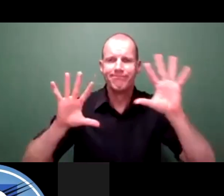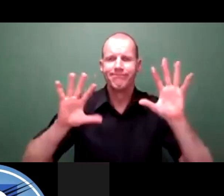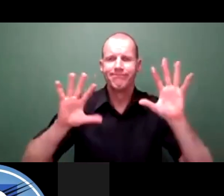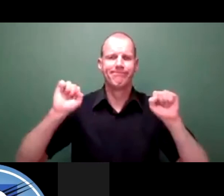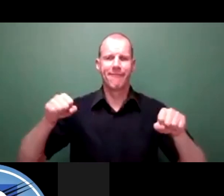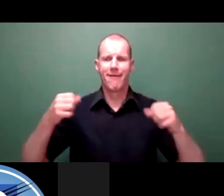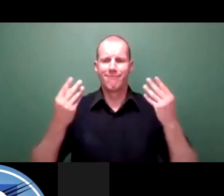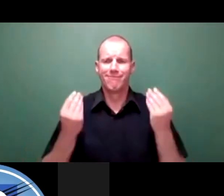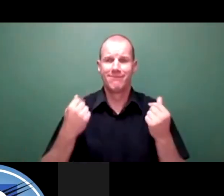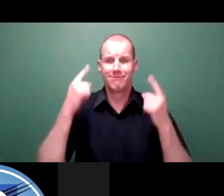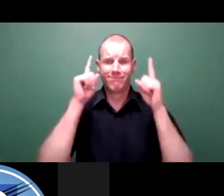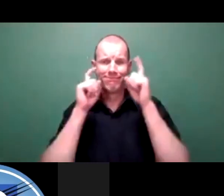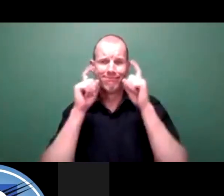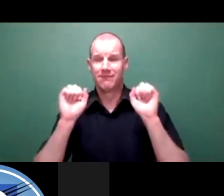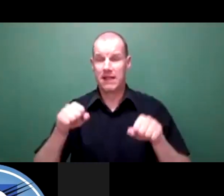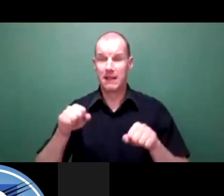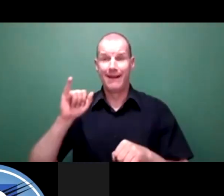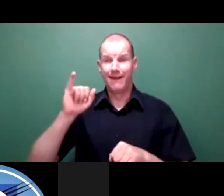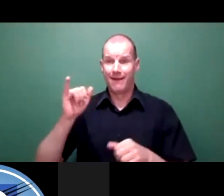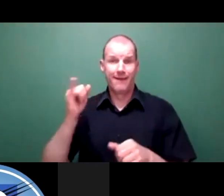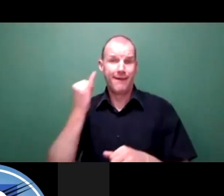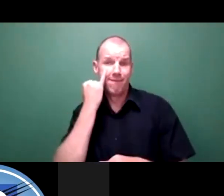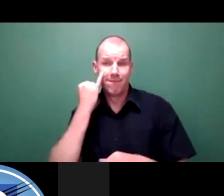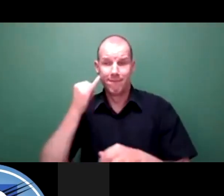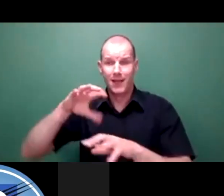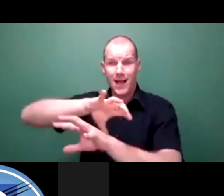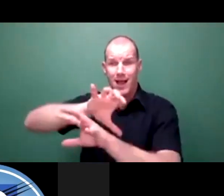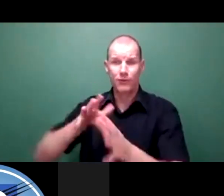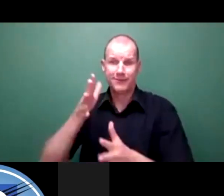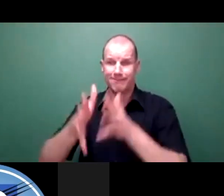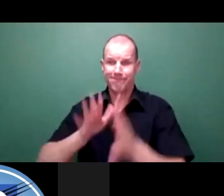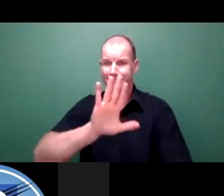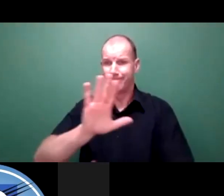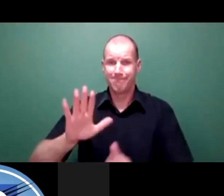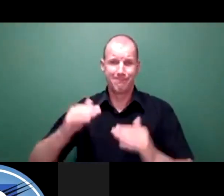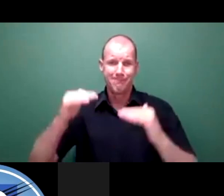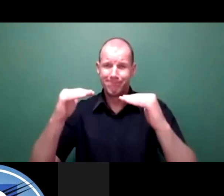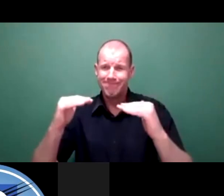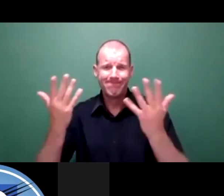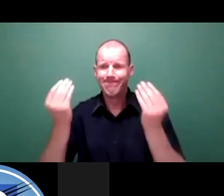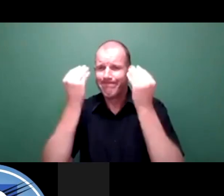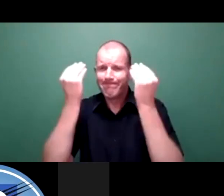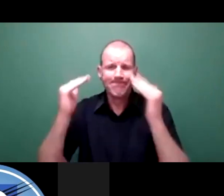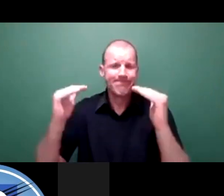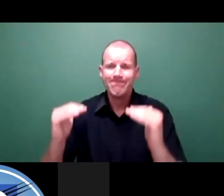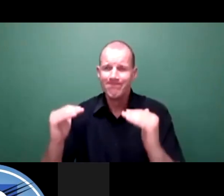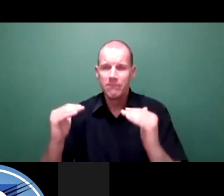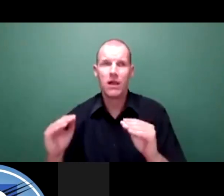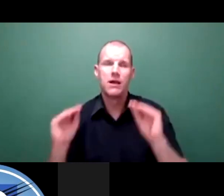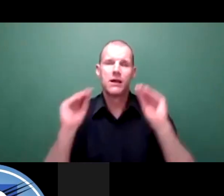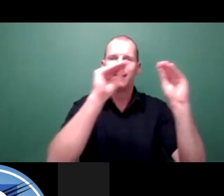language, and to make sure that you're very visual and that you understand and that you use facial expressions very